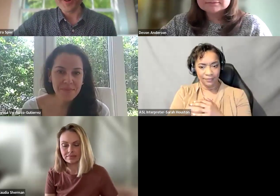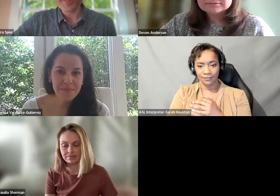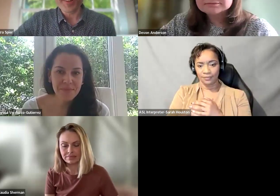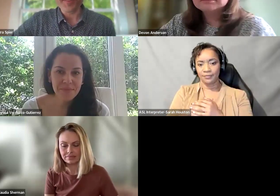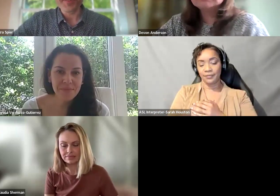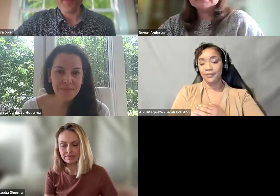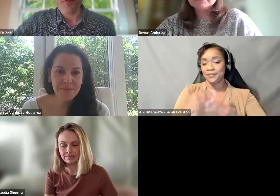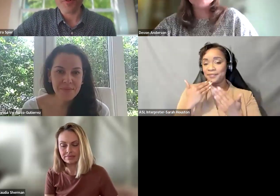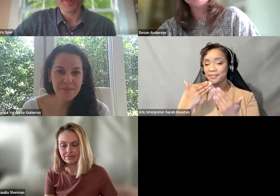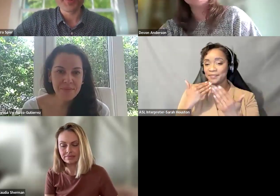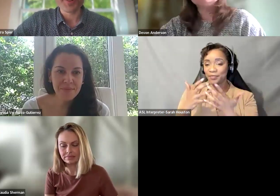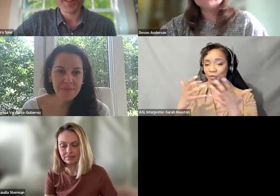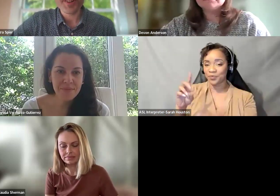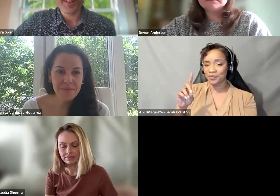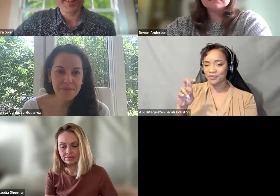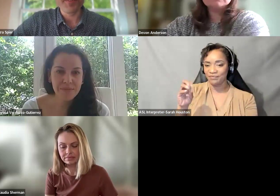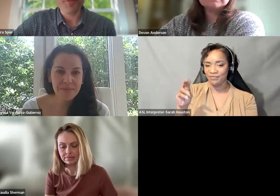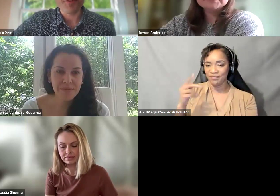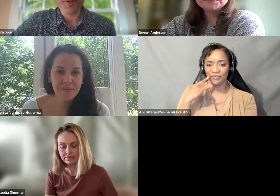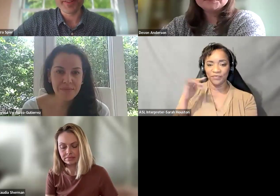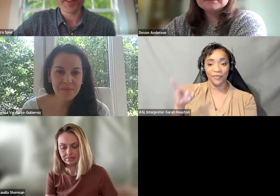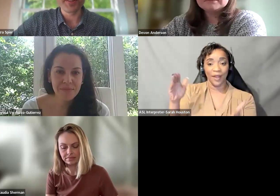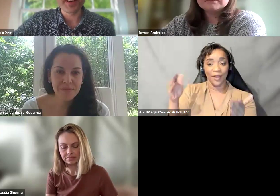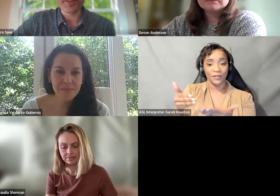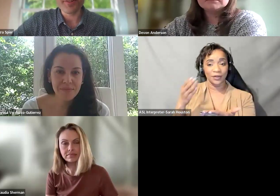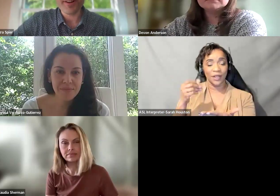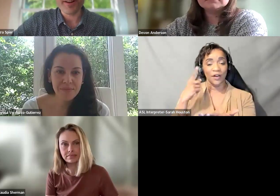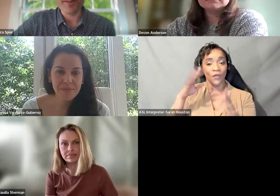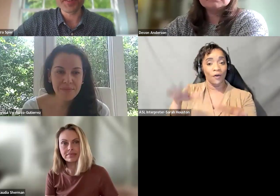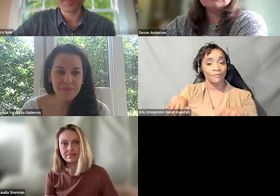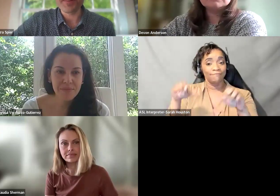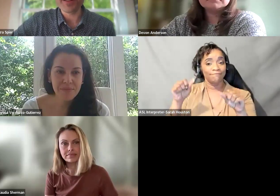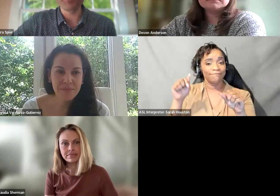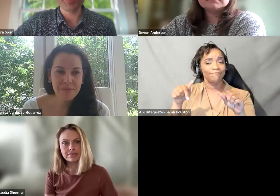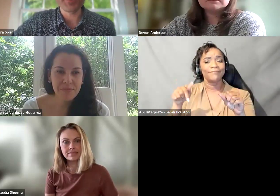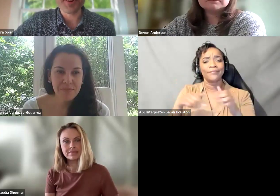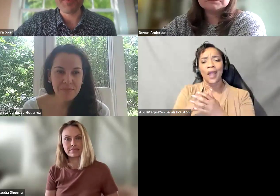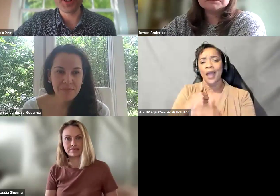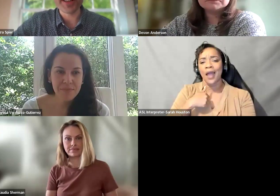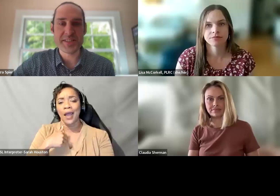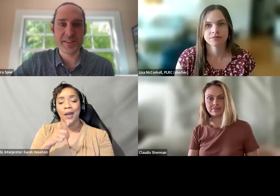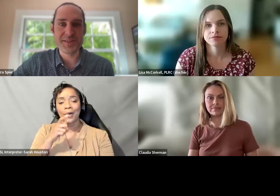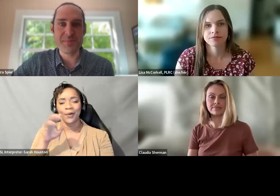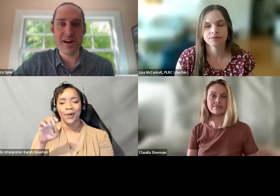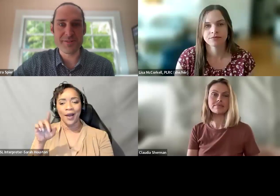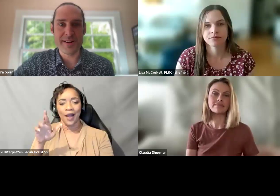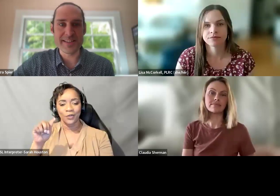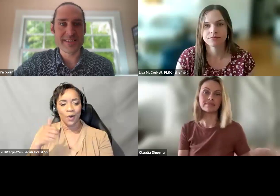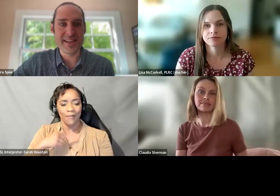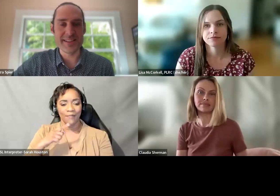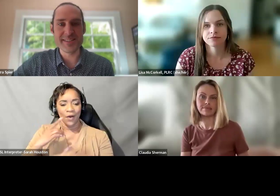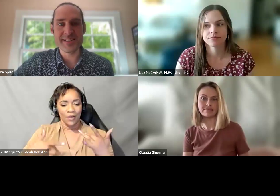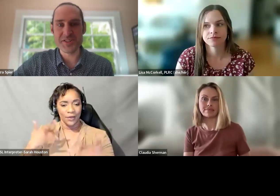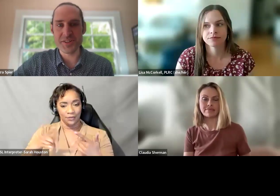Thanks so much, Devin, for the introduction and for putting this all together. As you said, my name is Ezra, and I'm really excited to be